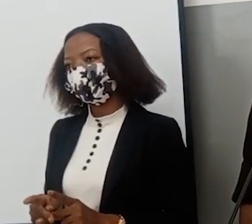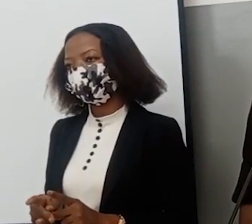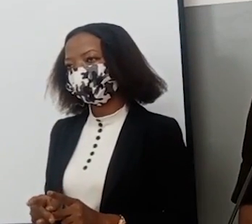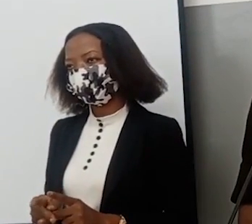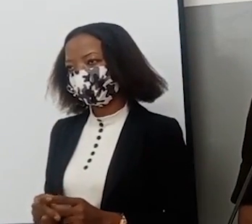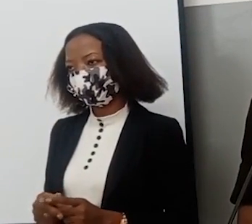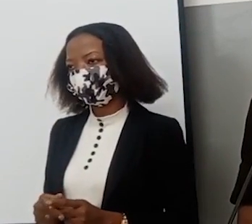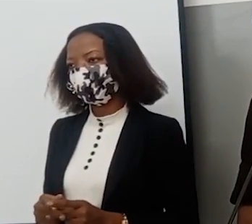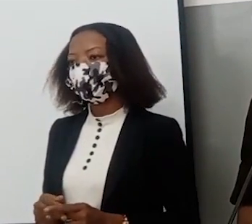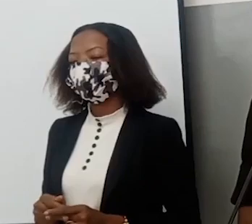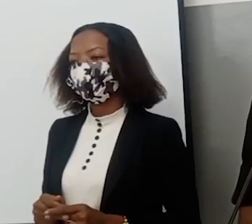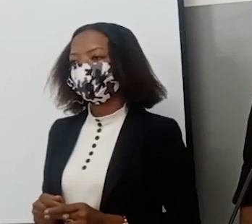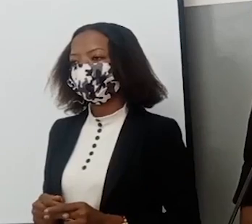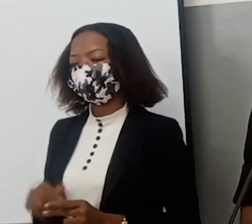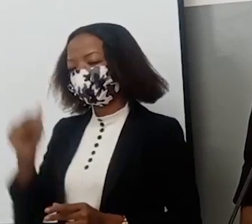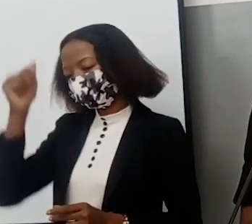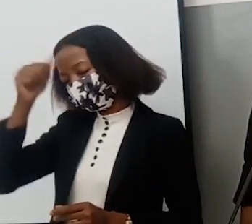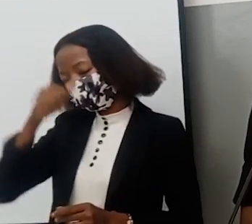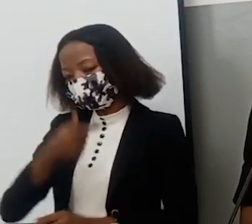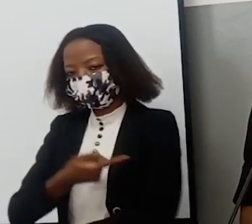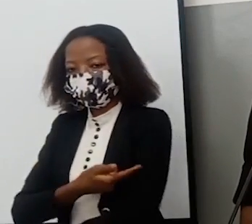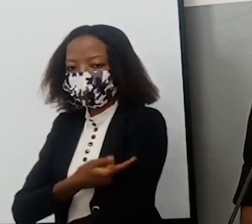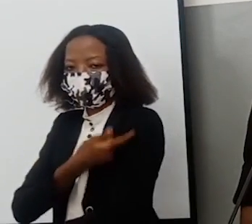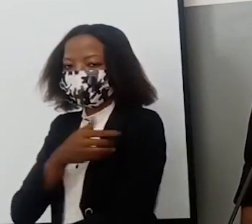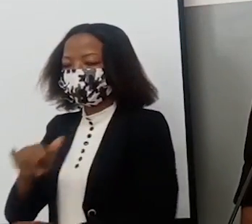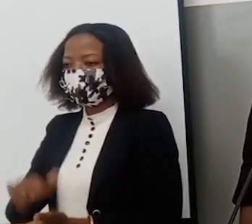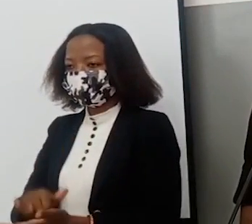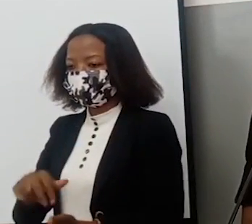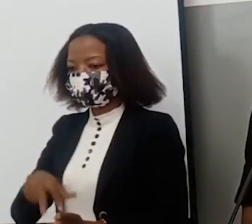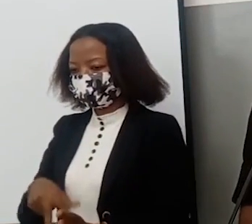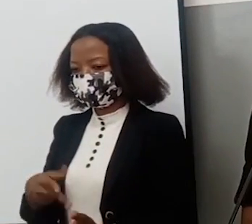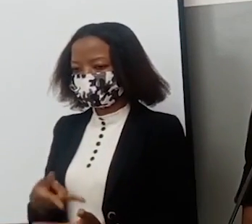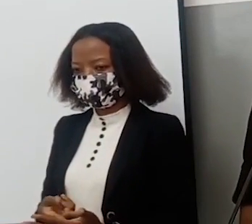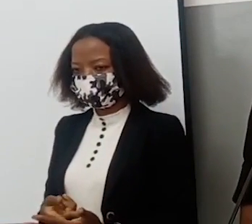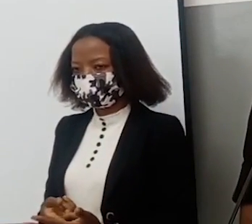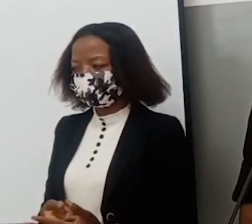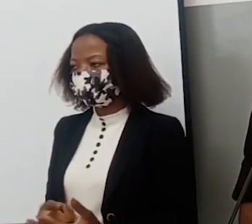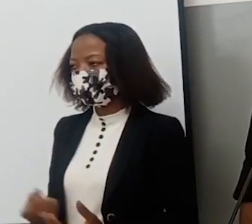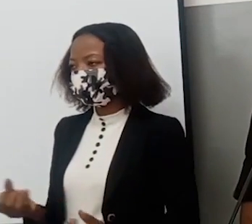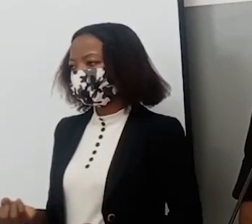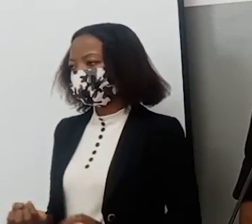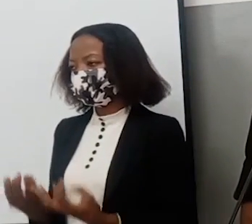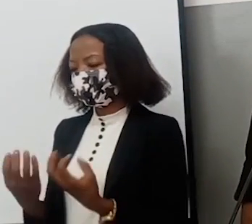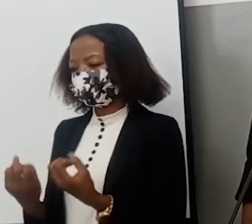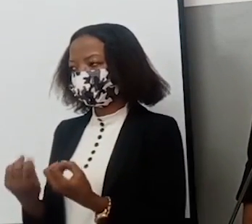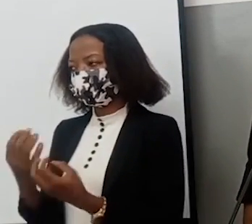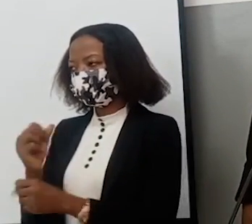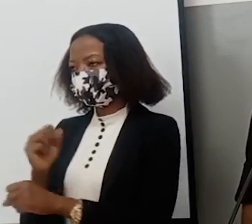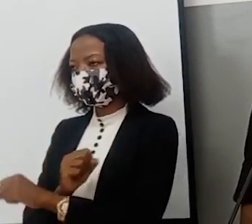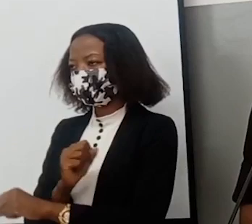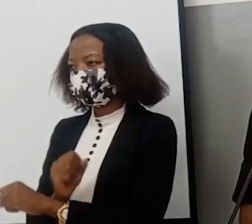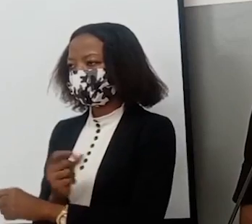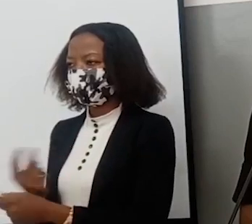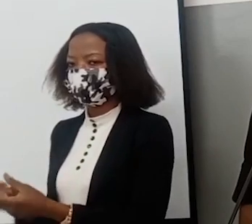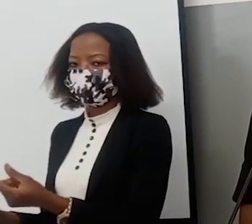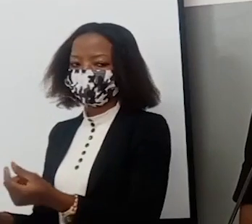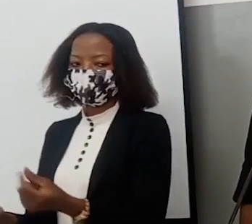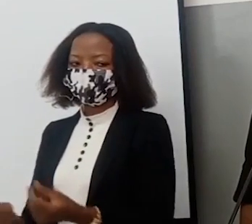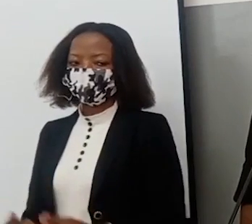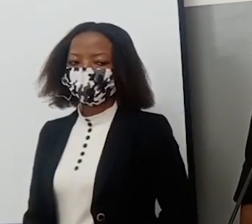beyond 1.5% of Africa's population. So it means we have a lot of work to do with respect to